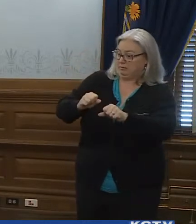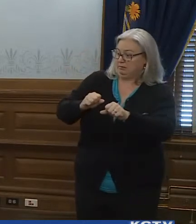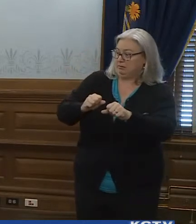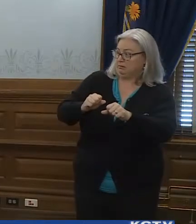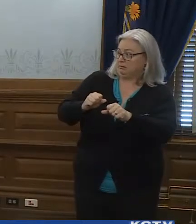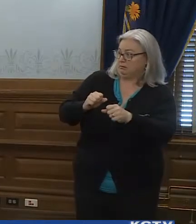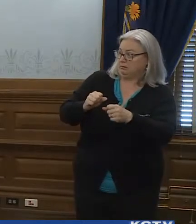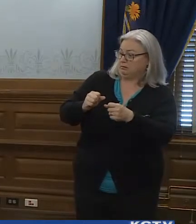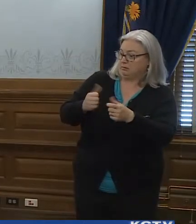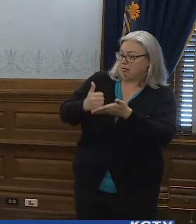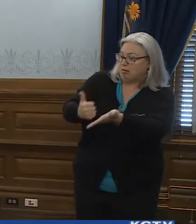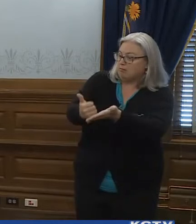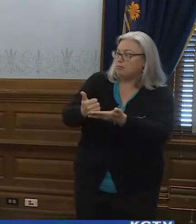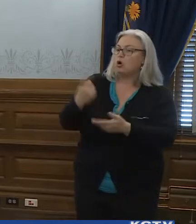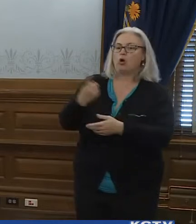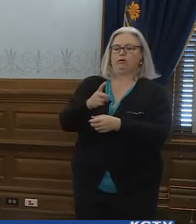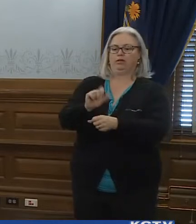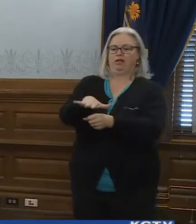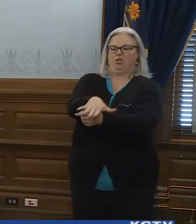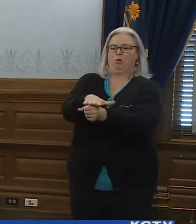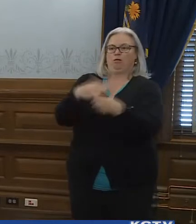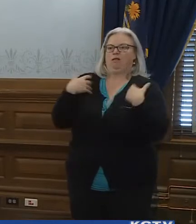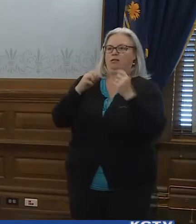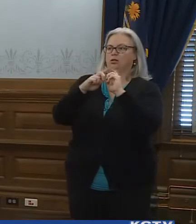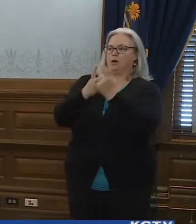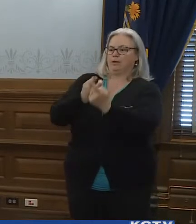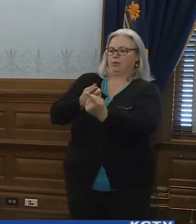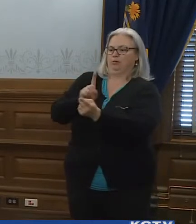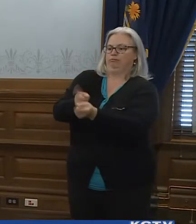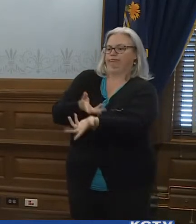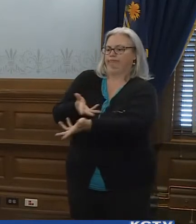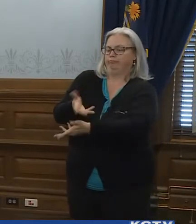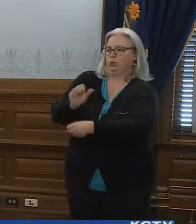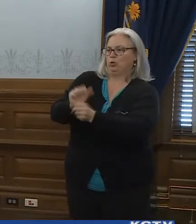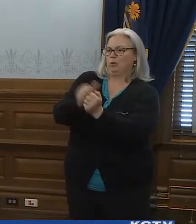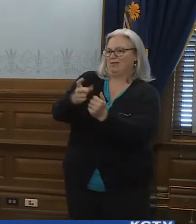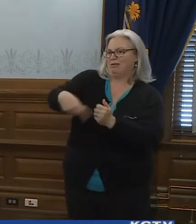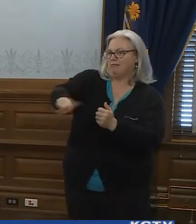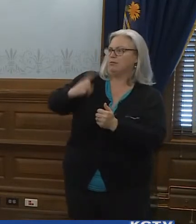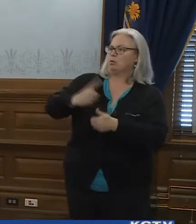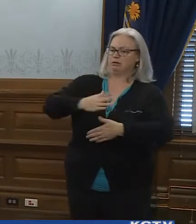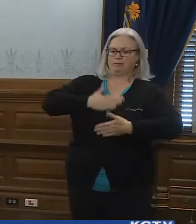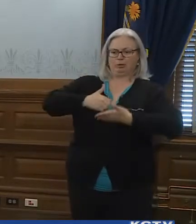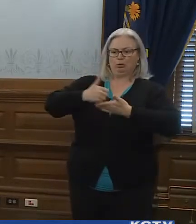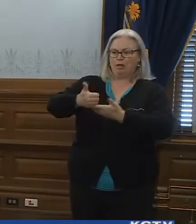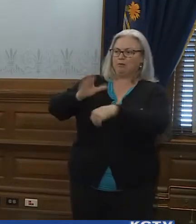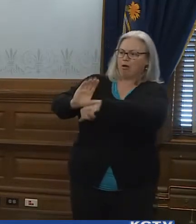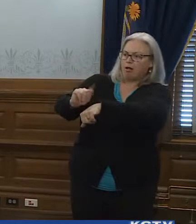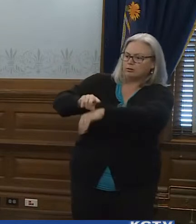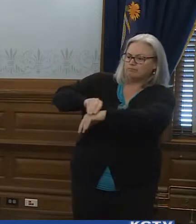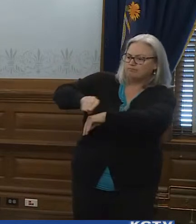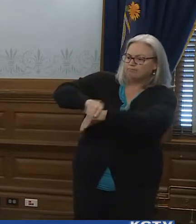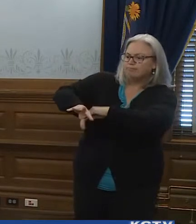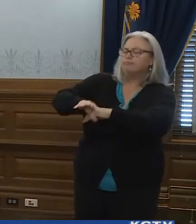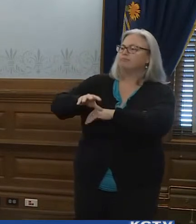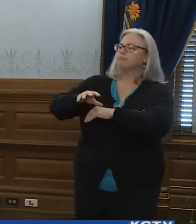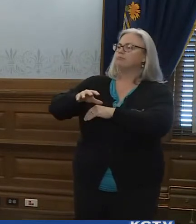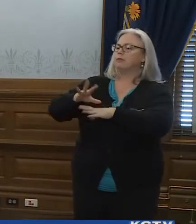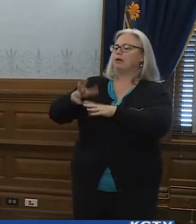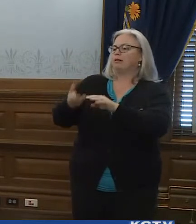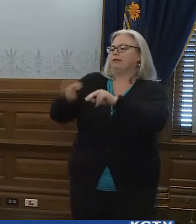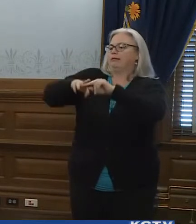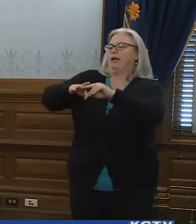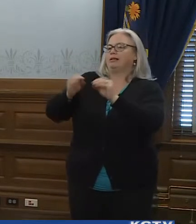always work with the local health departments. We're always happy to help out in consultation and enhanced